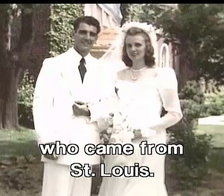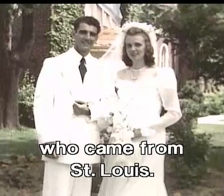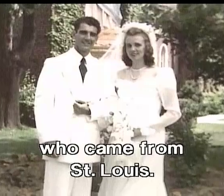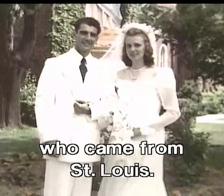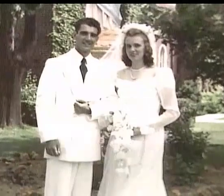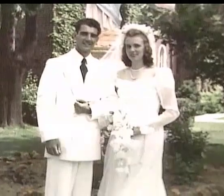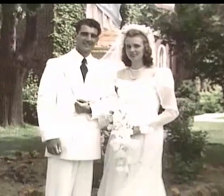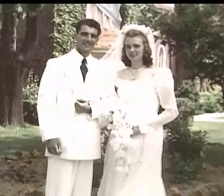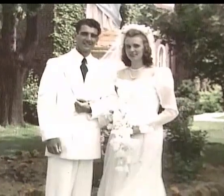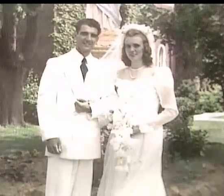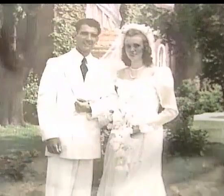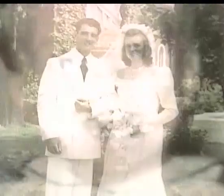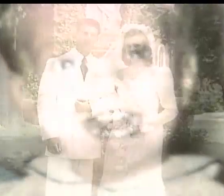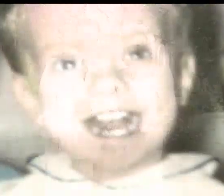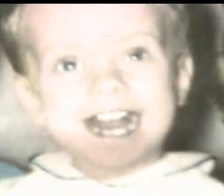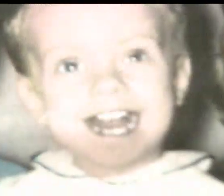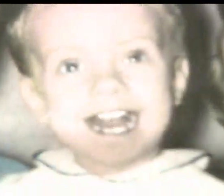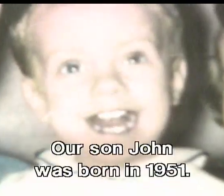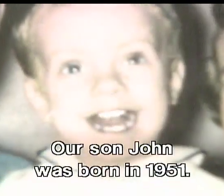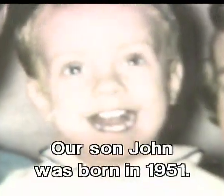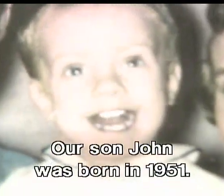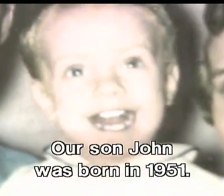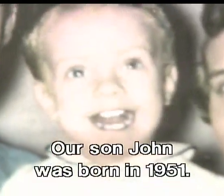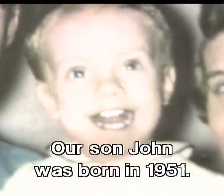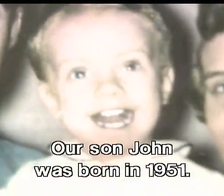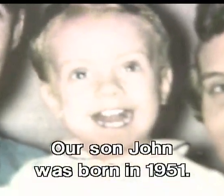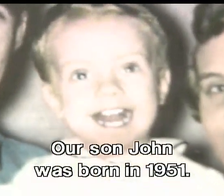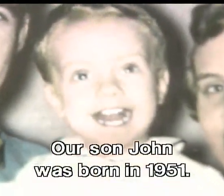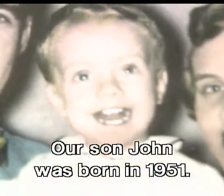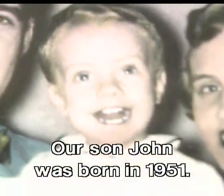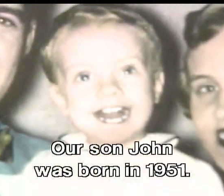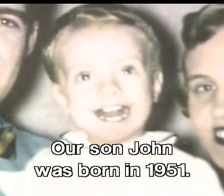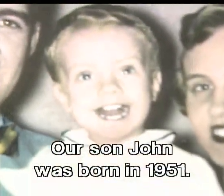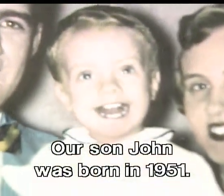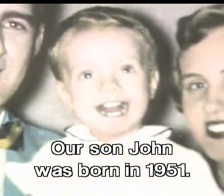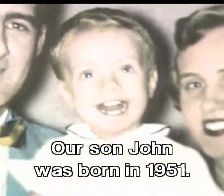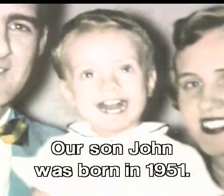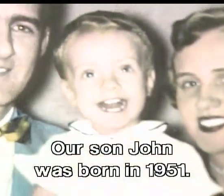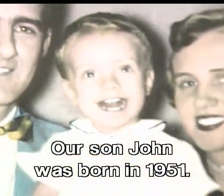Louis. Our son, Vaughn, was born